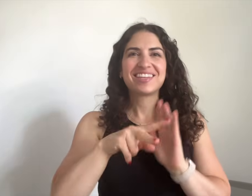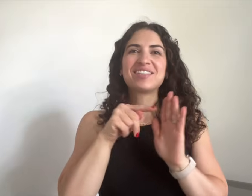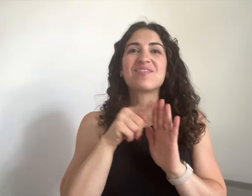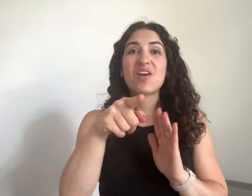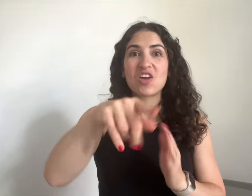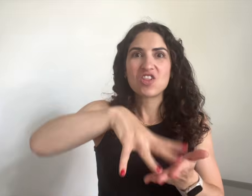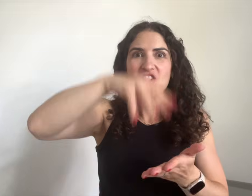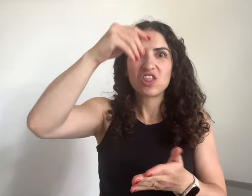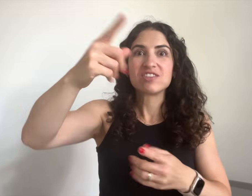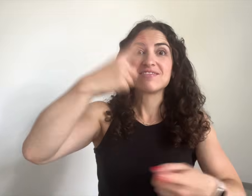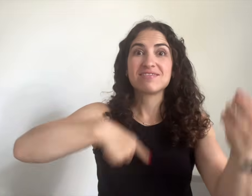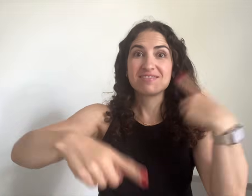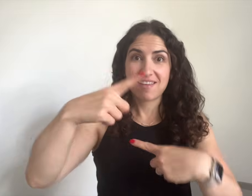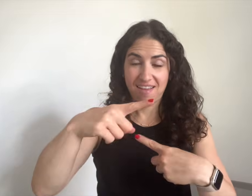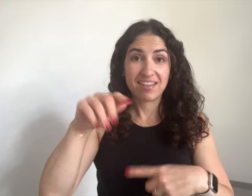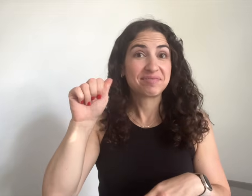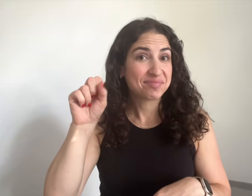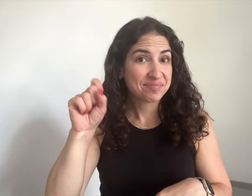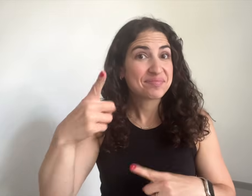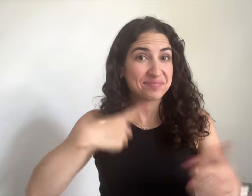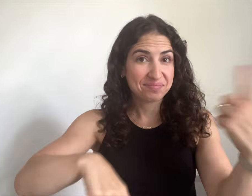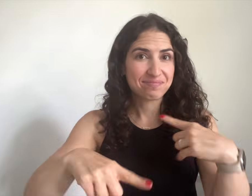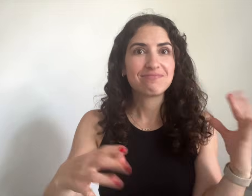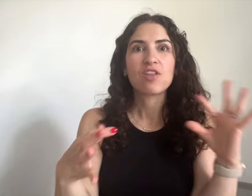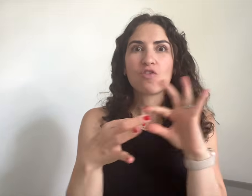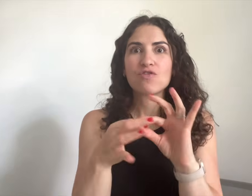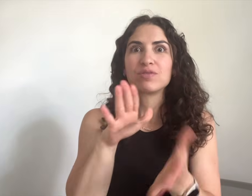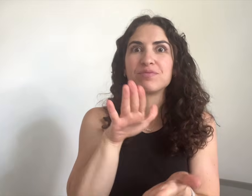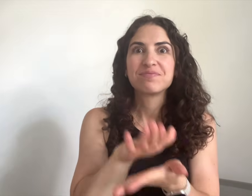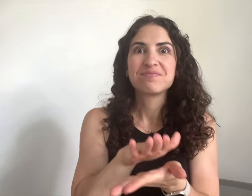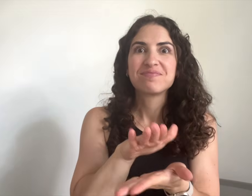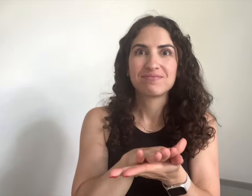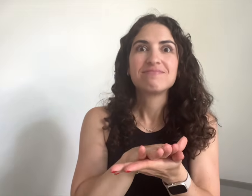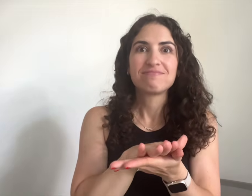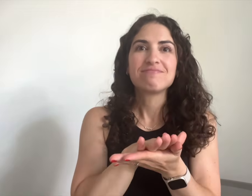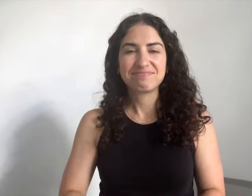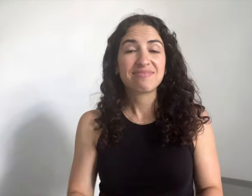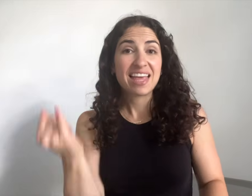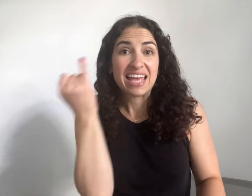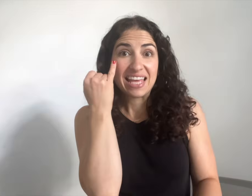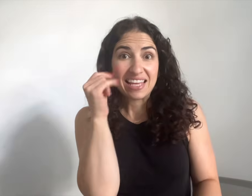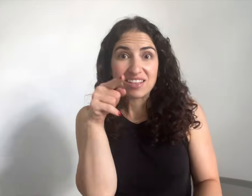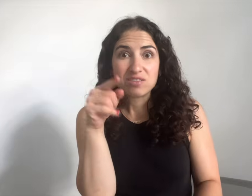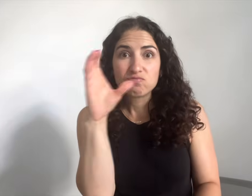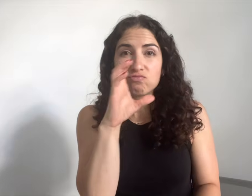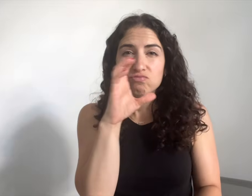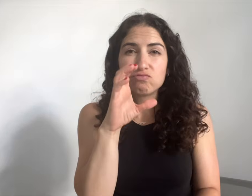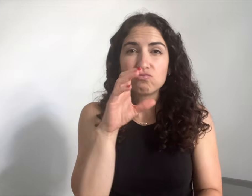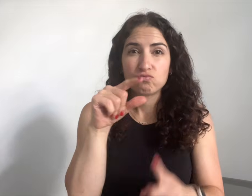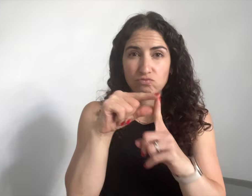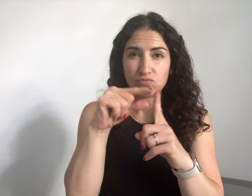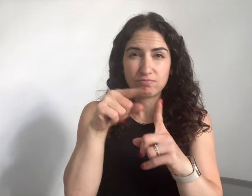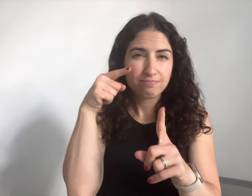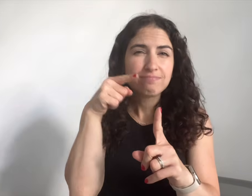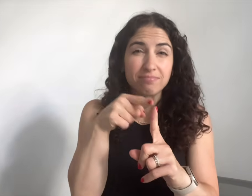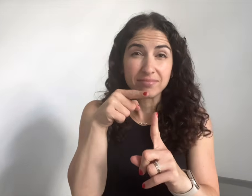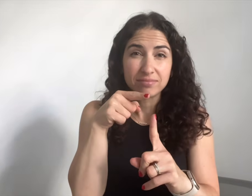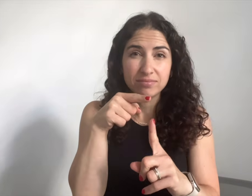Hello. In this video, you're going to learn signs, ASL signs related to school. If you are looking for a